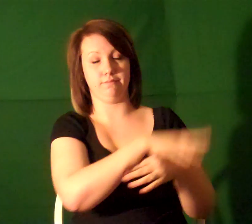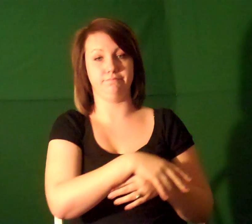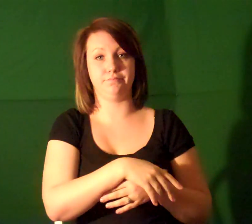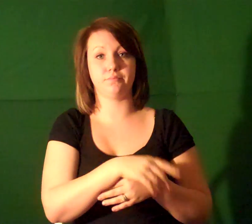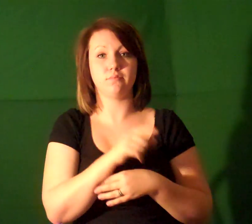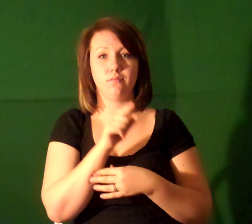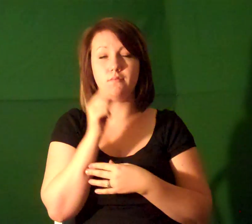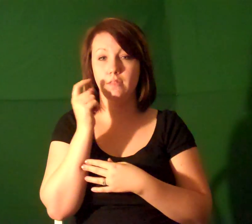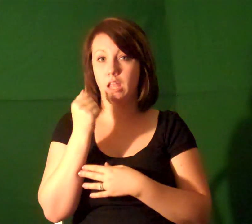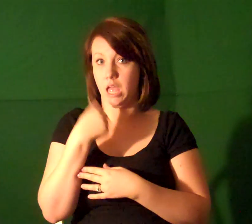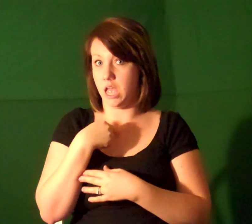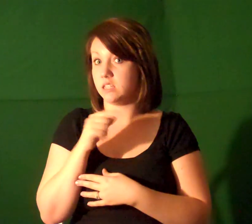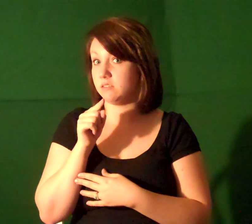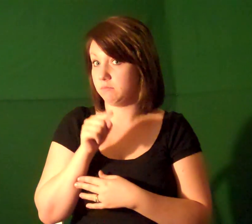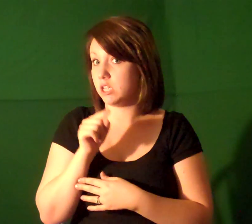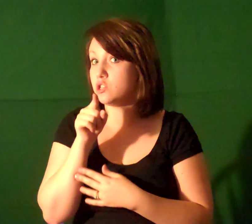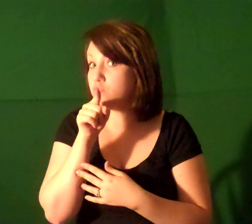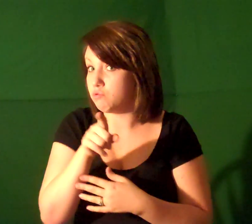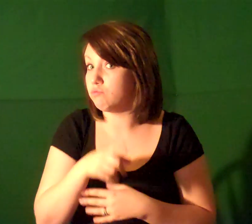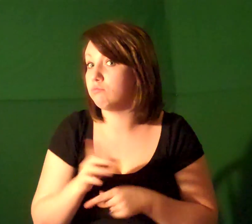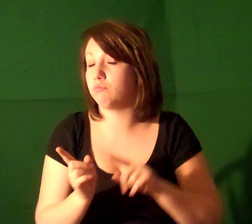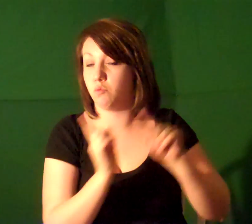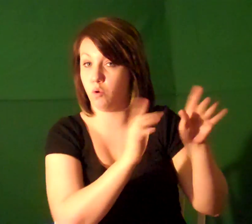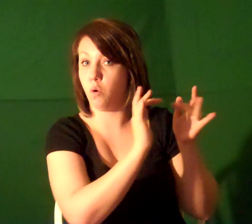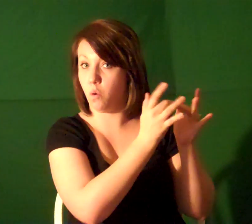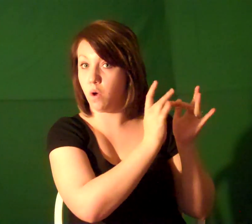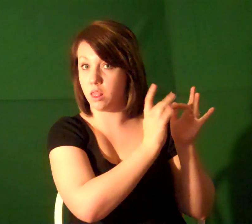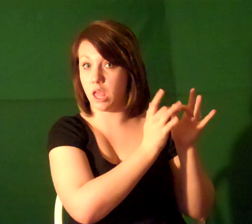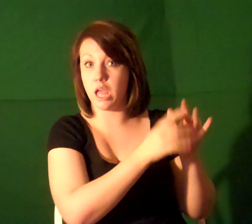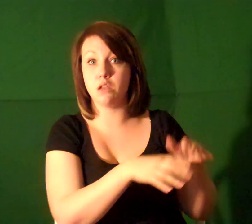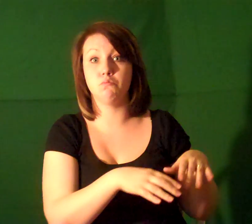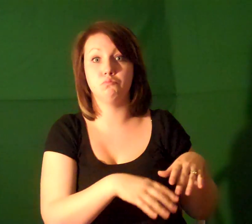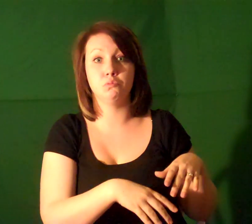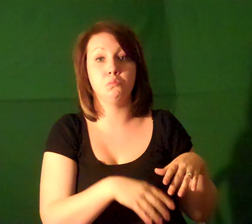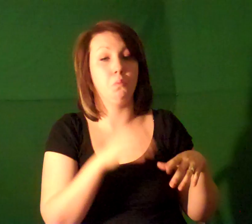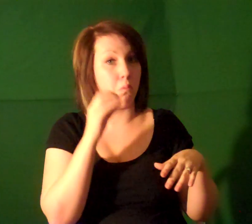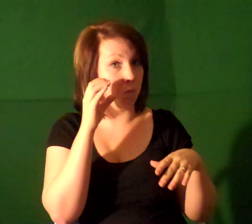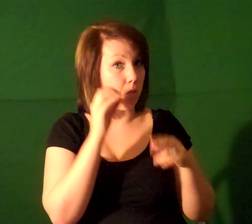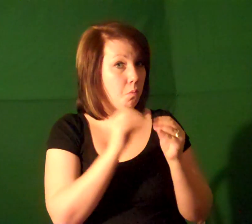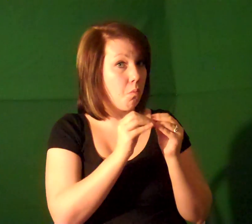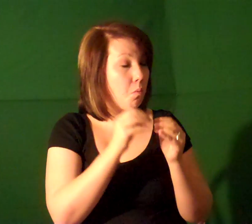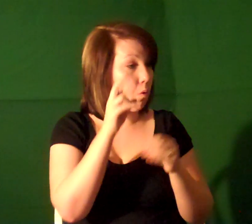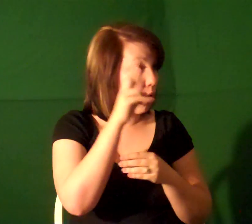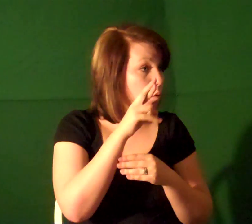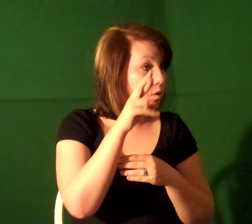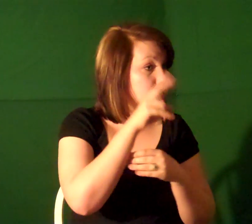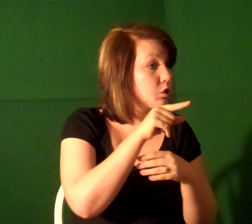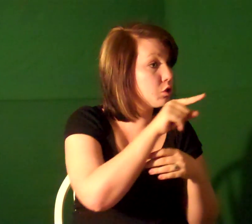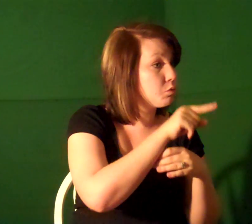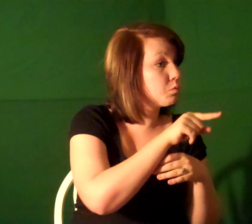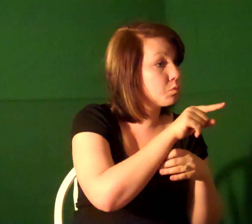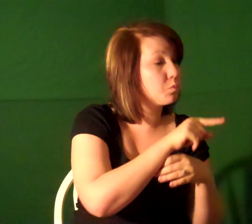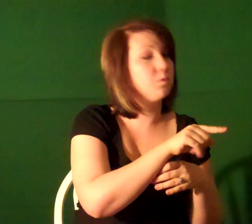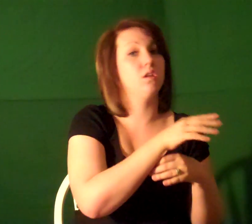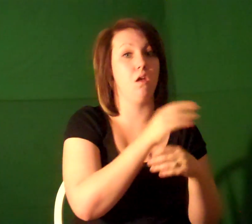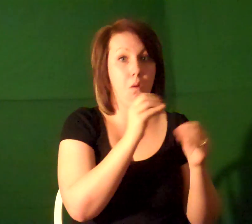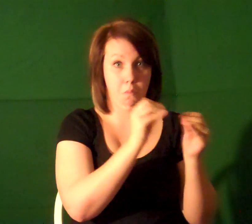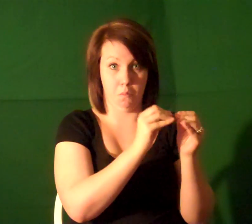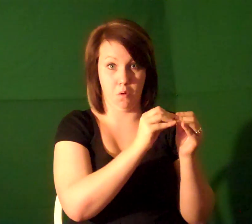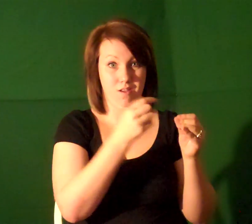go online and actually do more research related to the NIC test than I'm going to tell you.